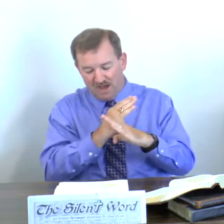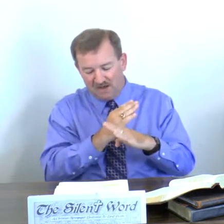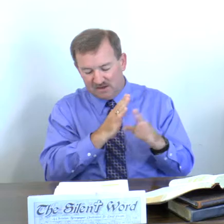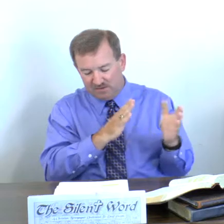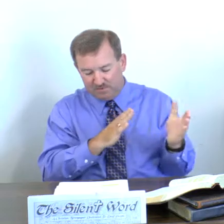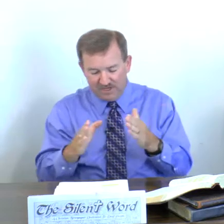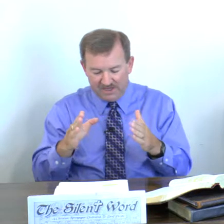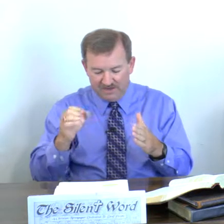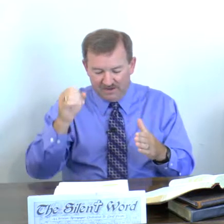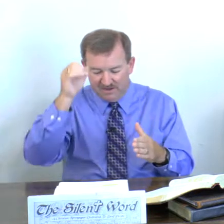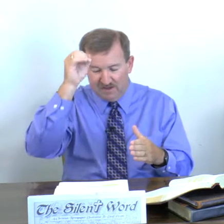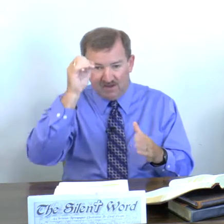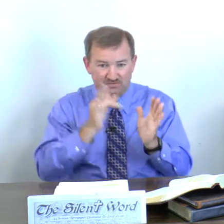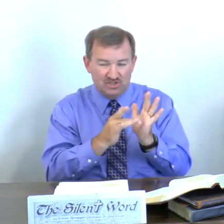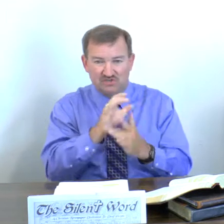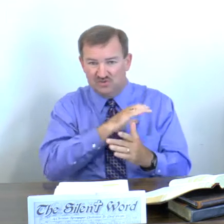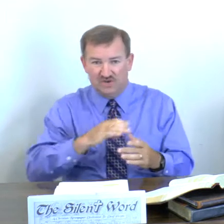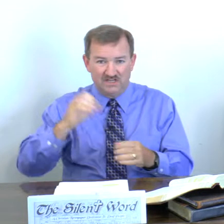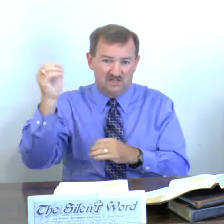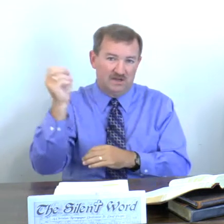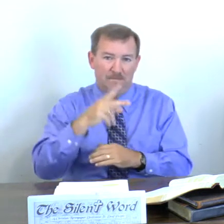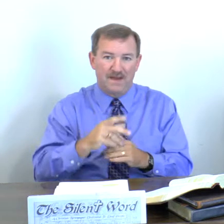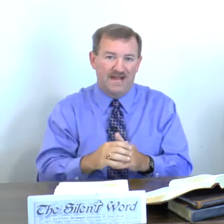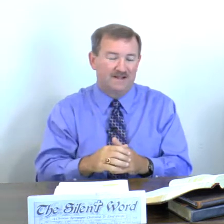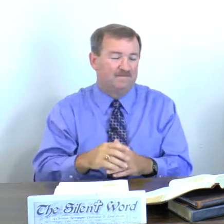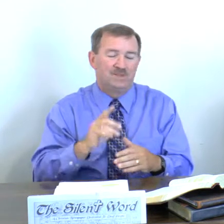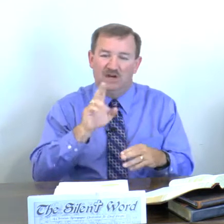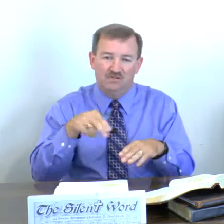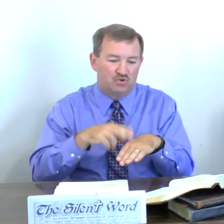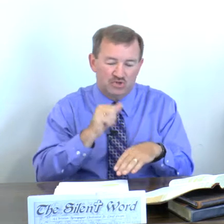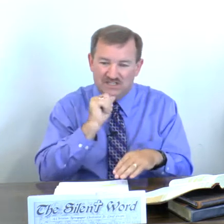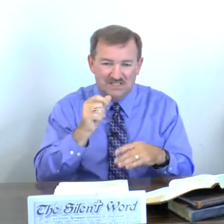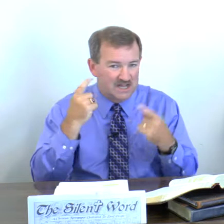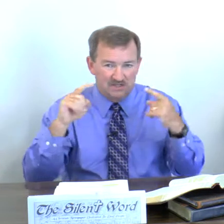block the plan of Jesus Christ to come back. Of course, he's not going to be